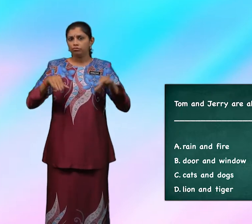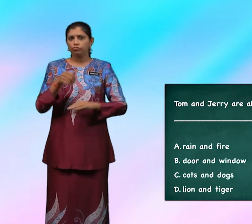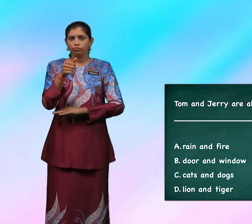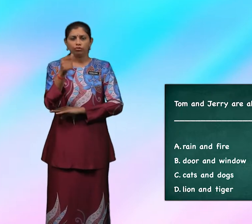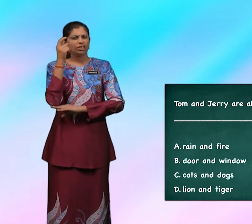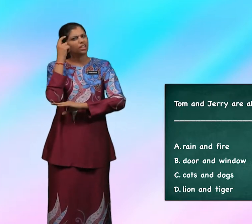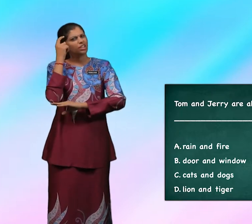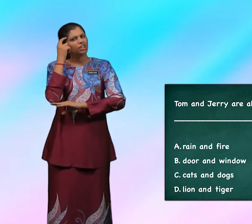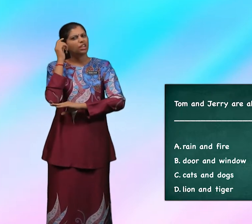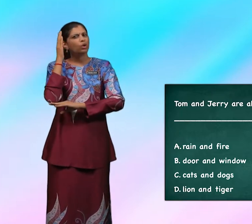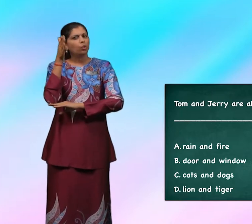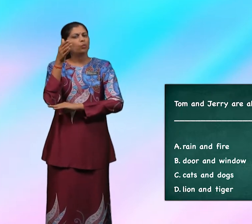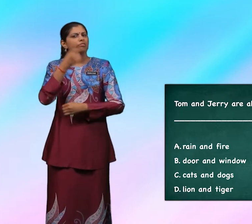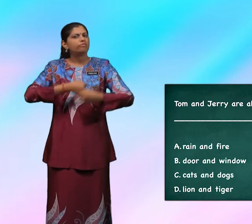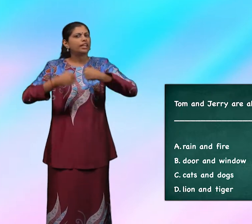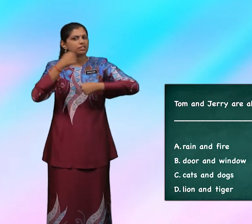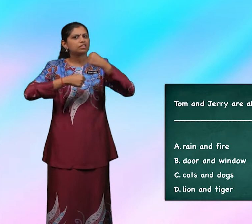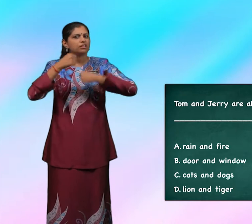do you think will fight?